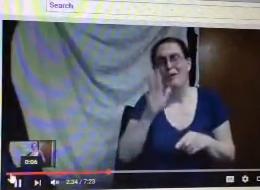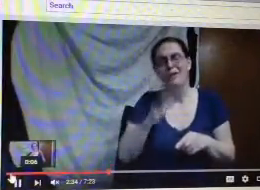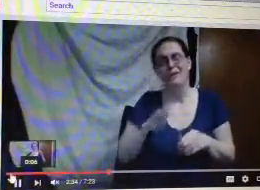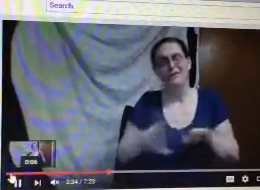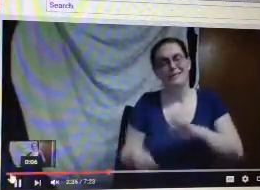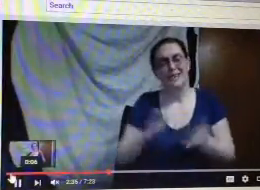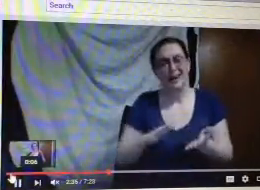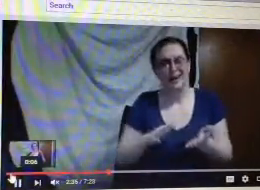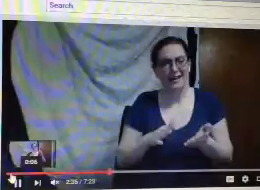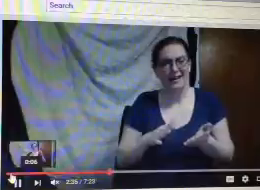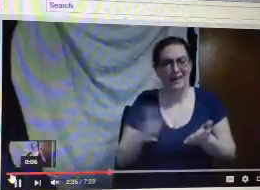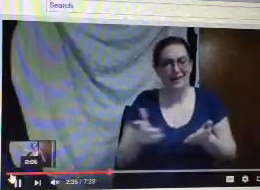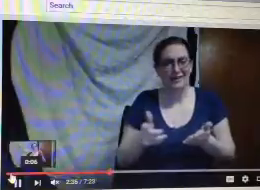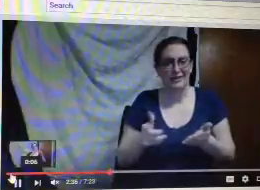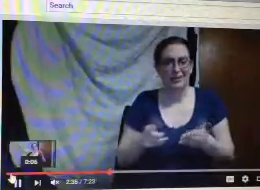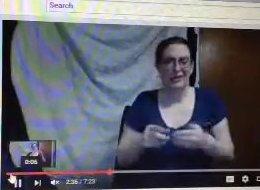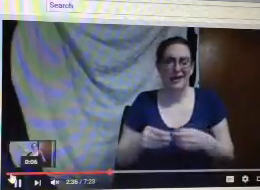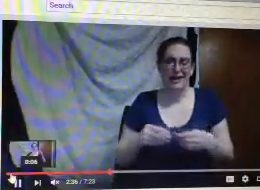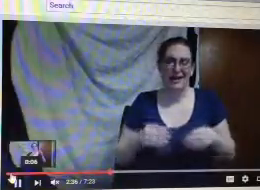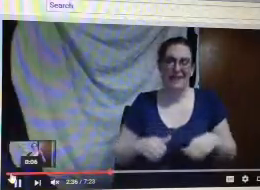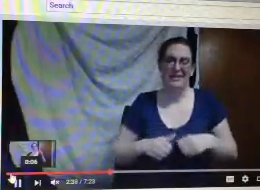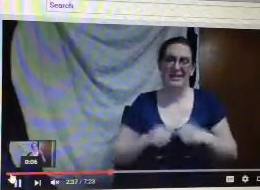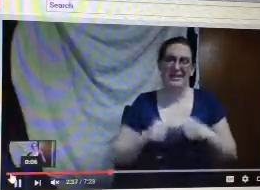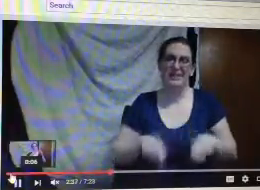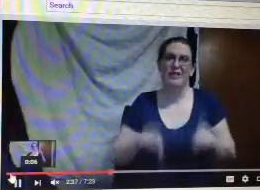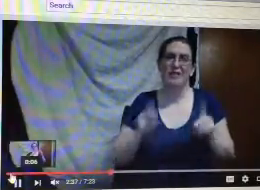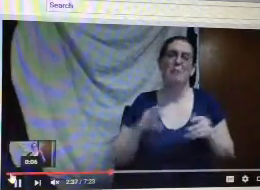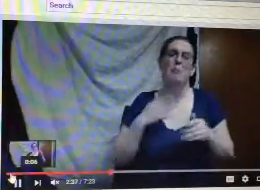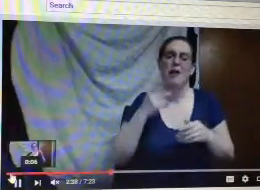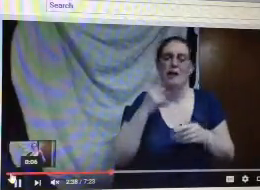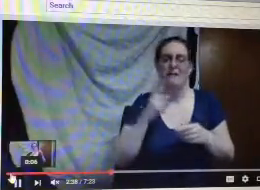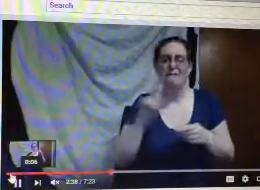But the problem was with her mom. Her mother died.